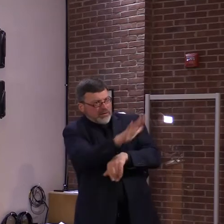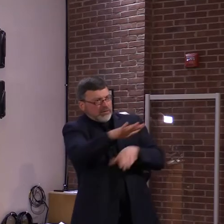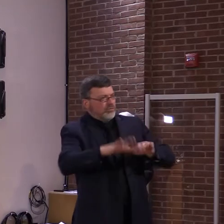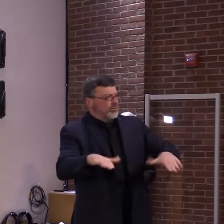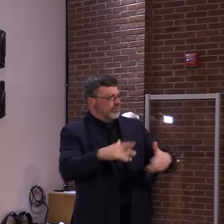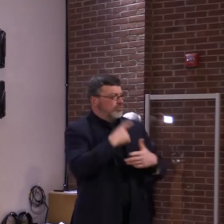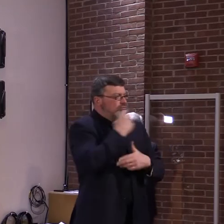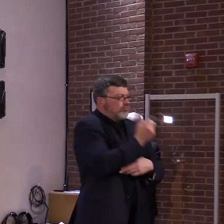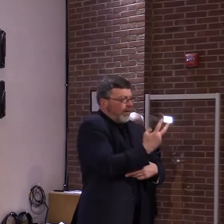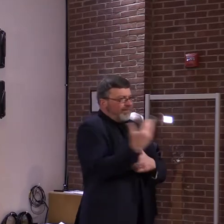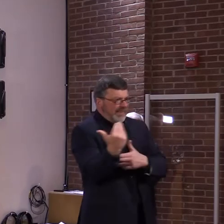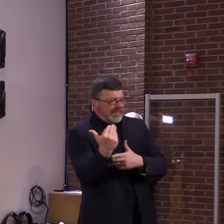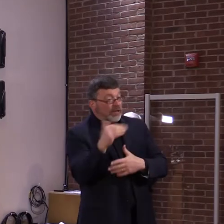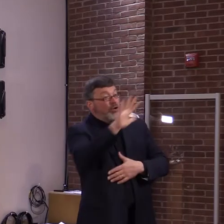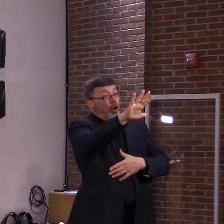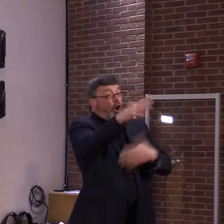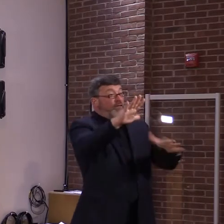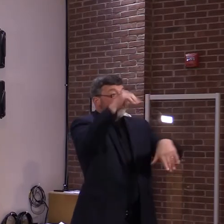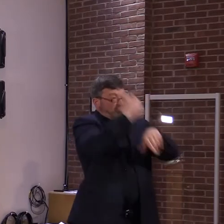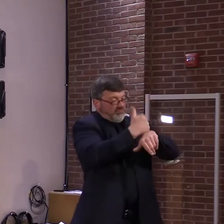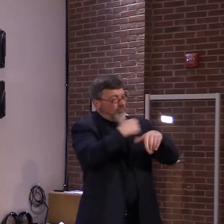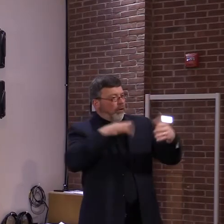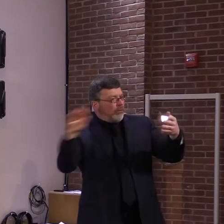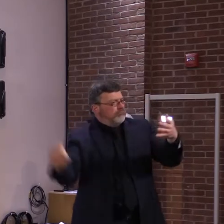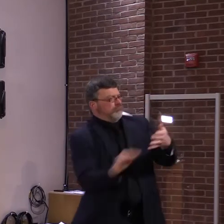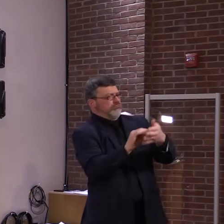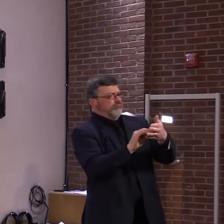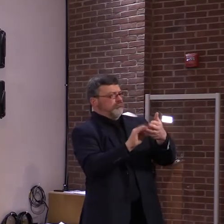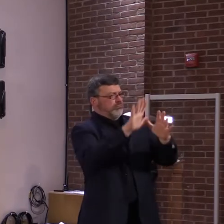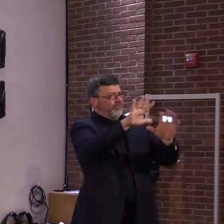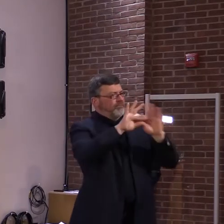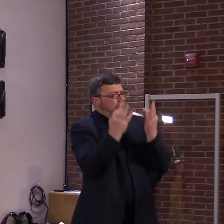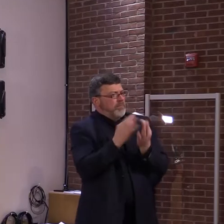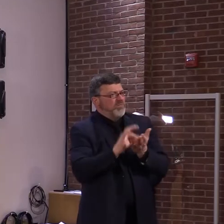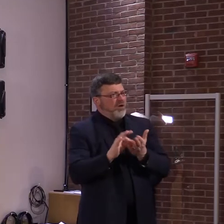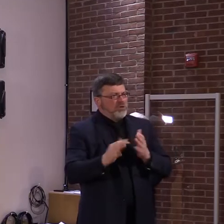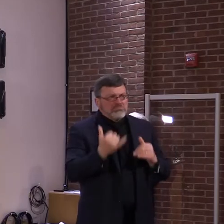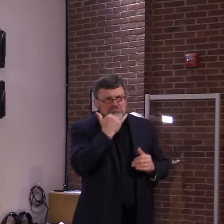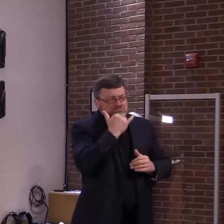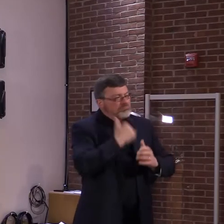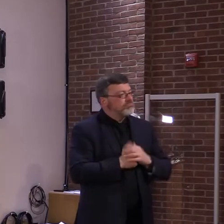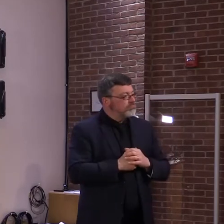dependent. Then you'll be prepared to make their appointment when we open registration.